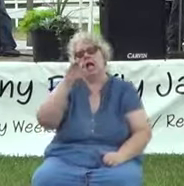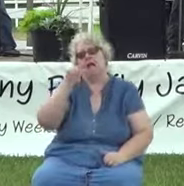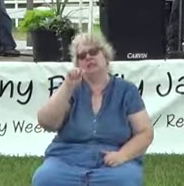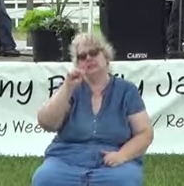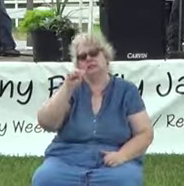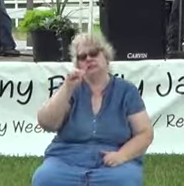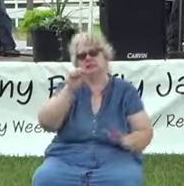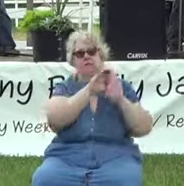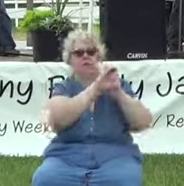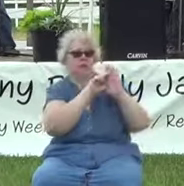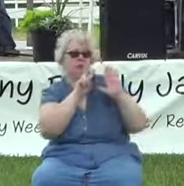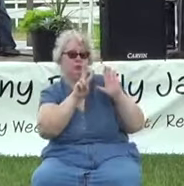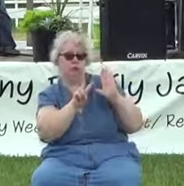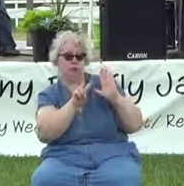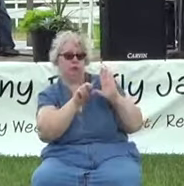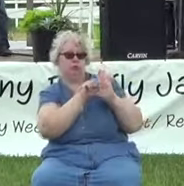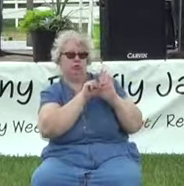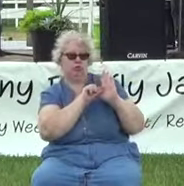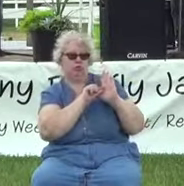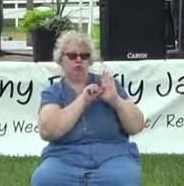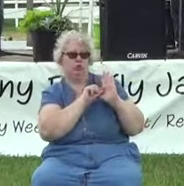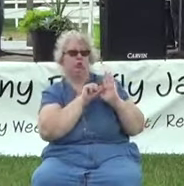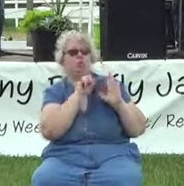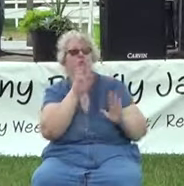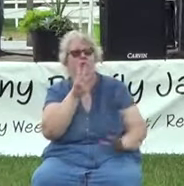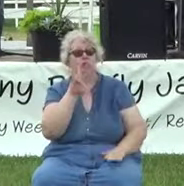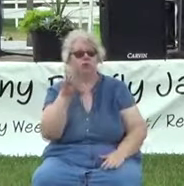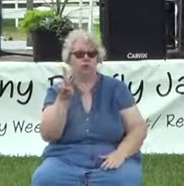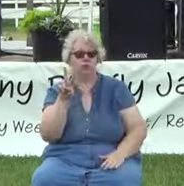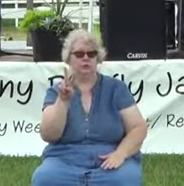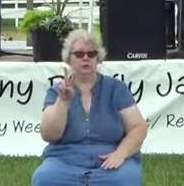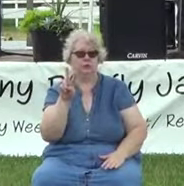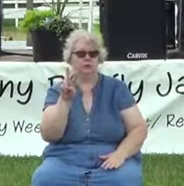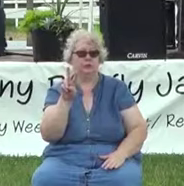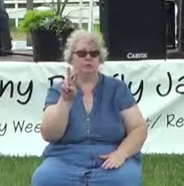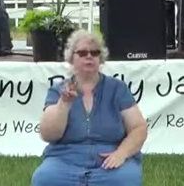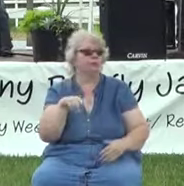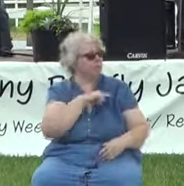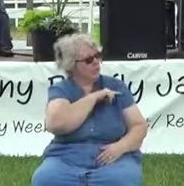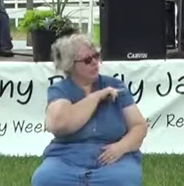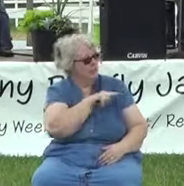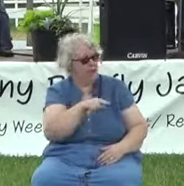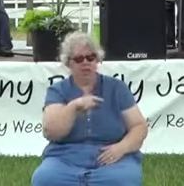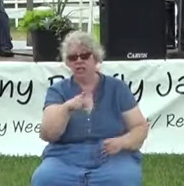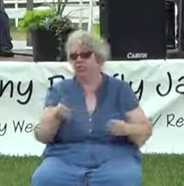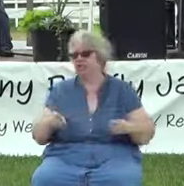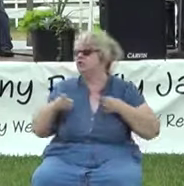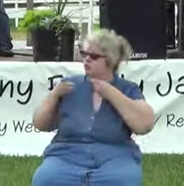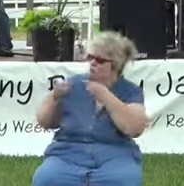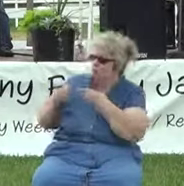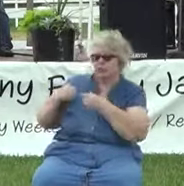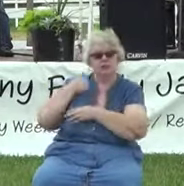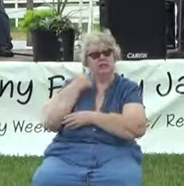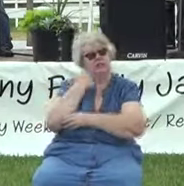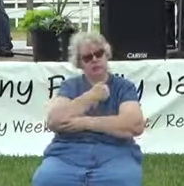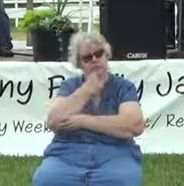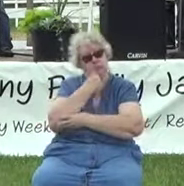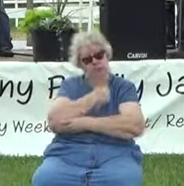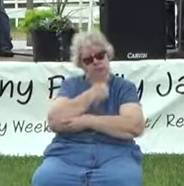42. It says they devoted themselves to the apostles' teaching. Key word,